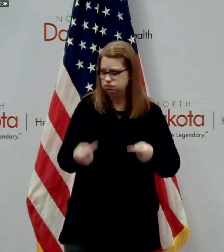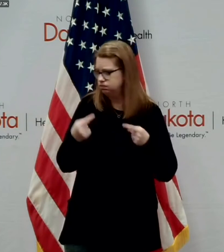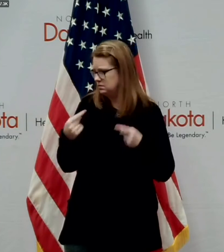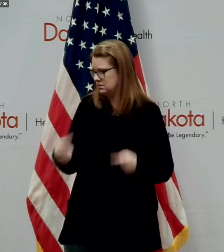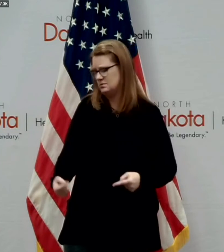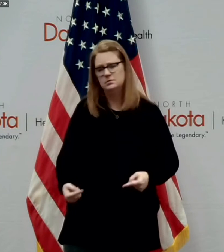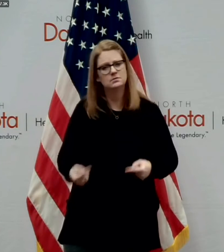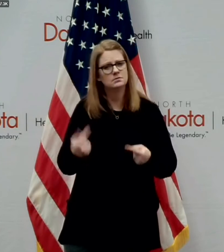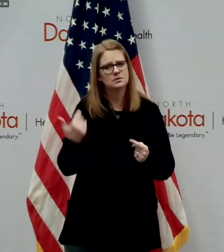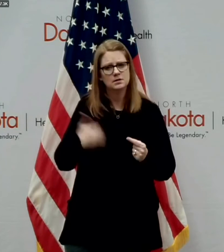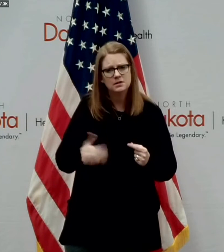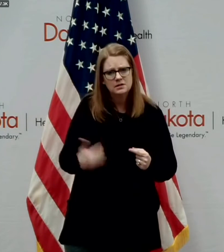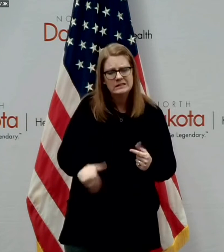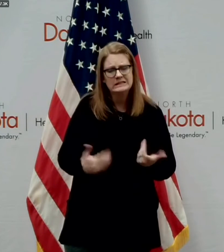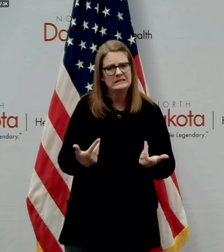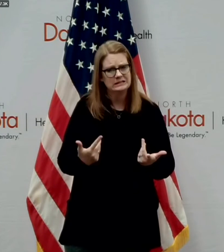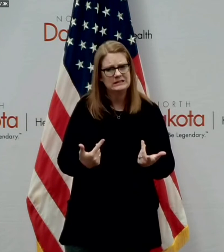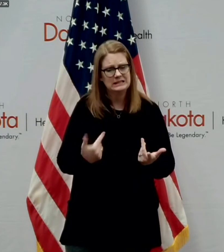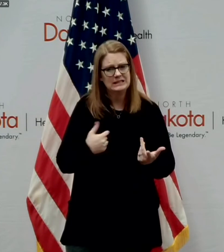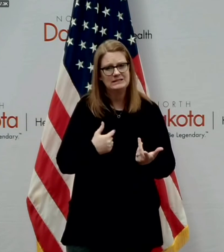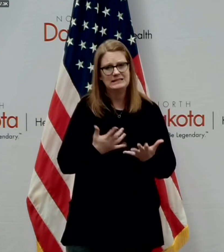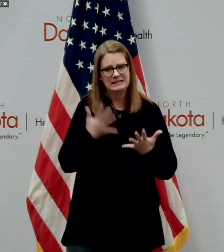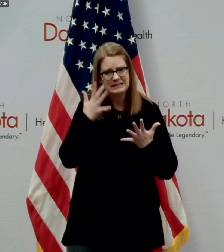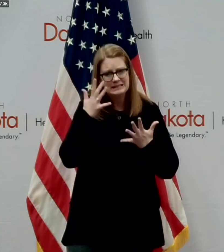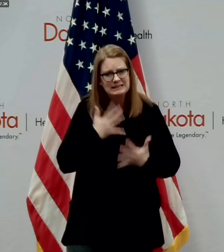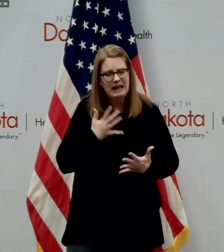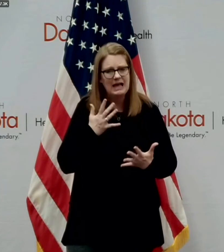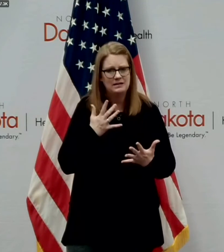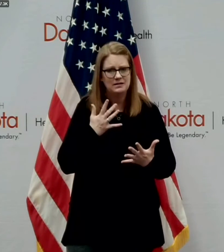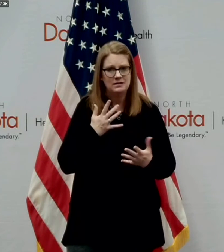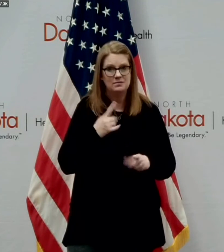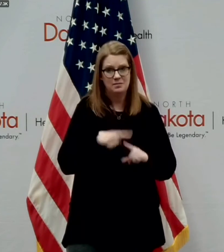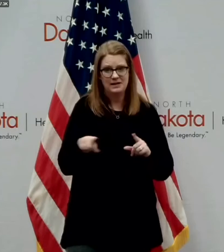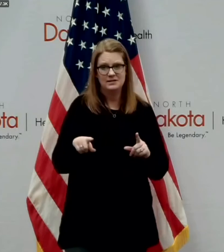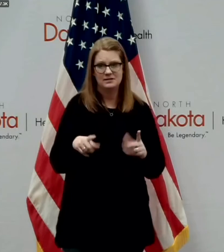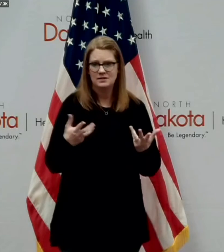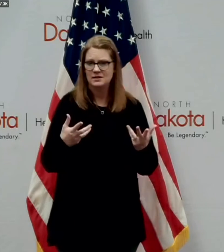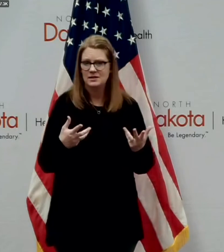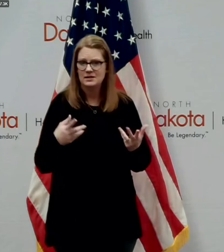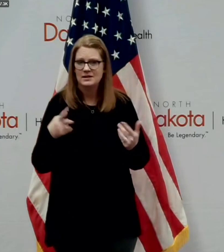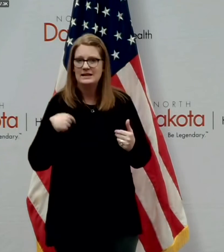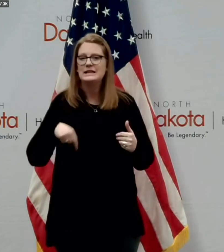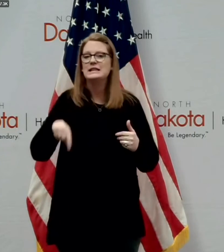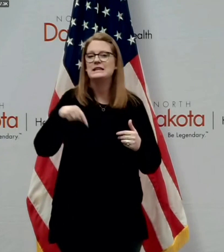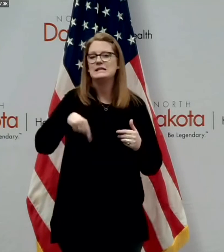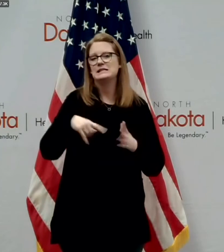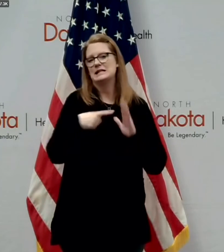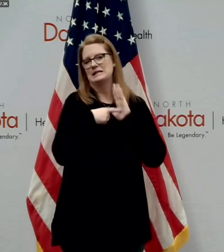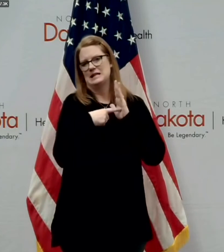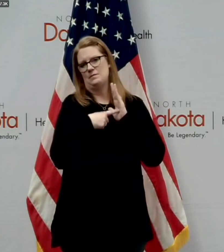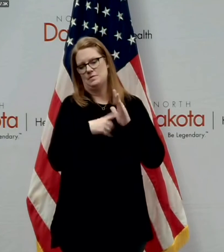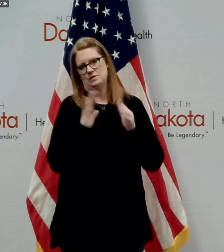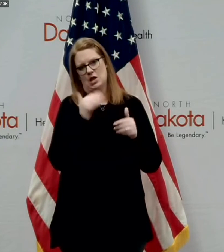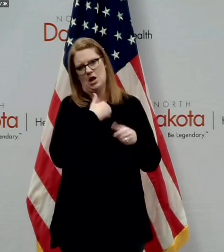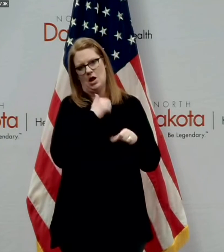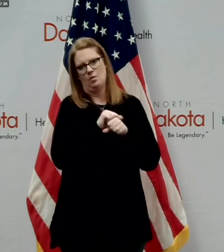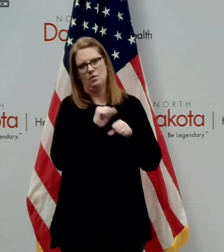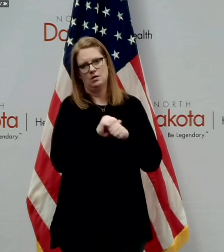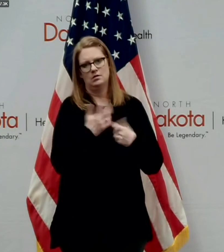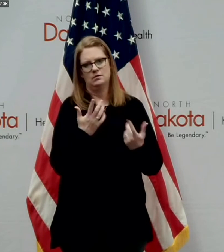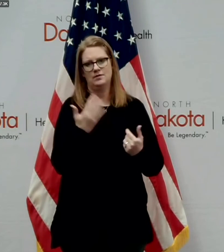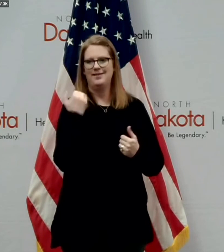that we see and hear that. But these are the examples of the work that we've done in the last 3.5